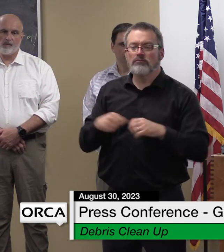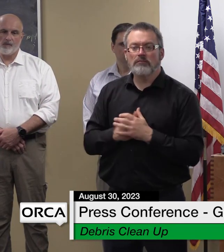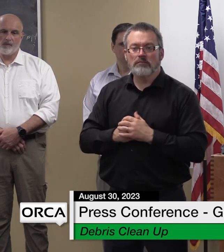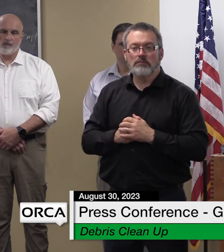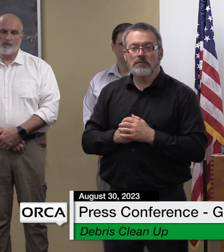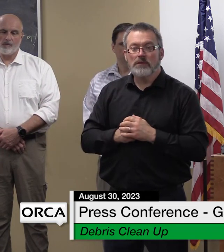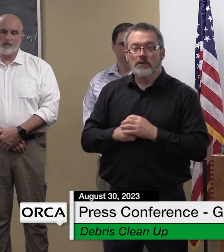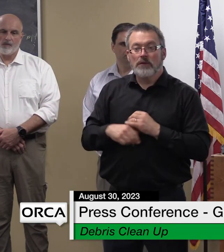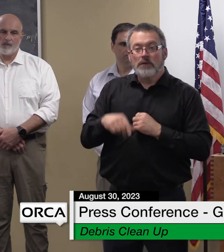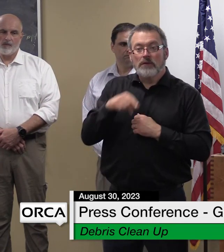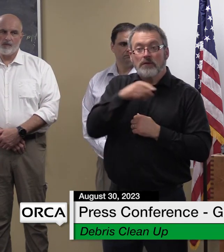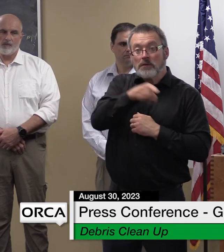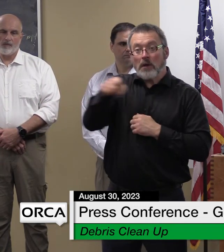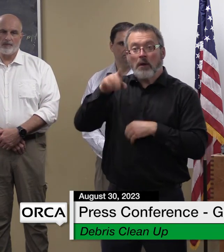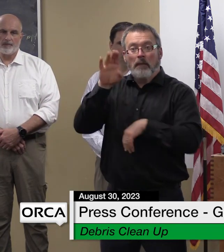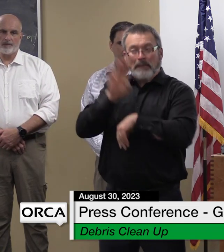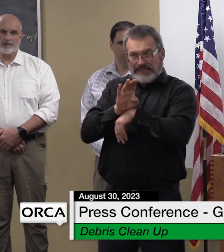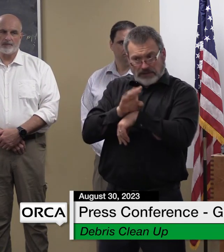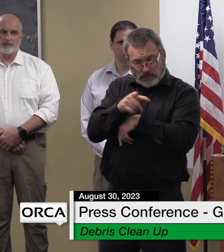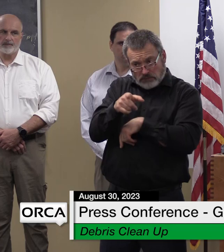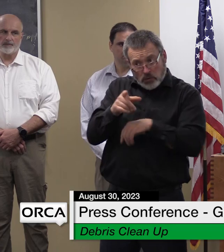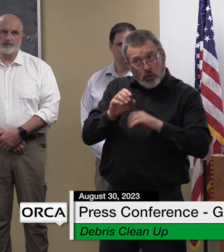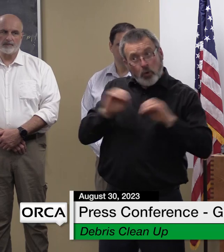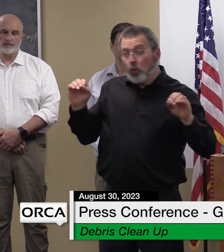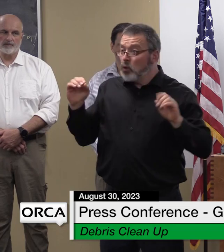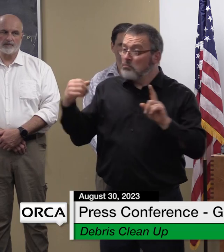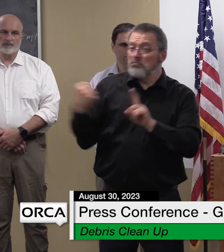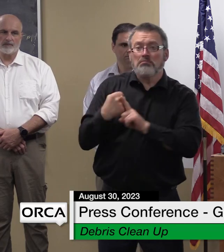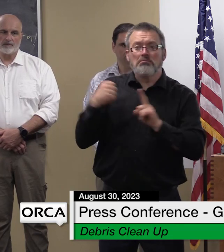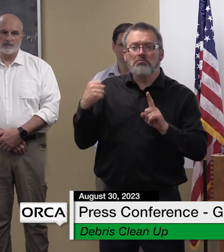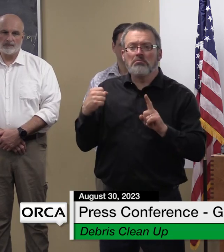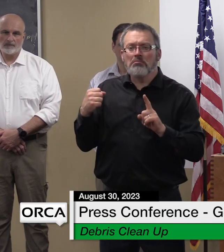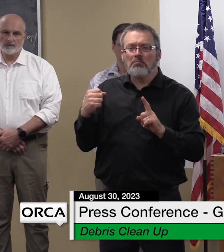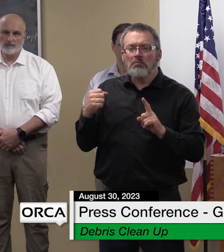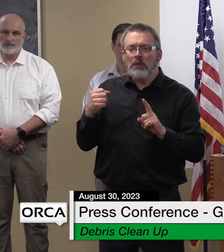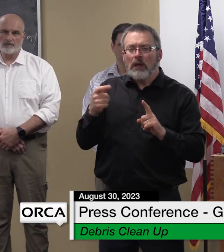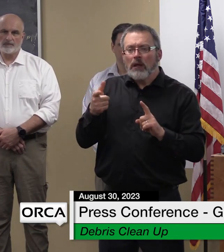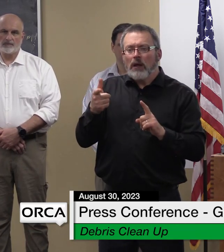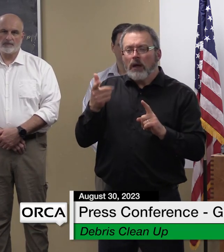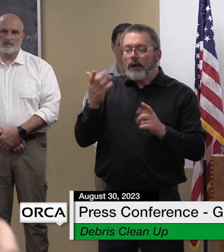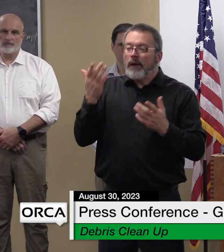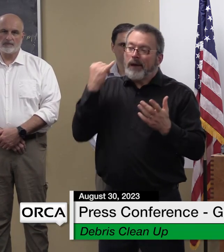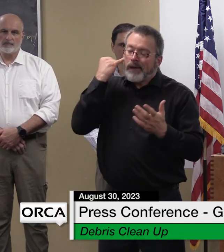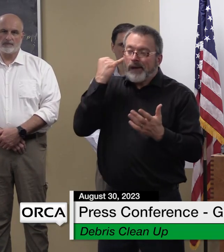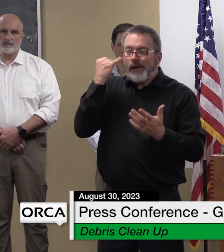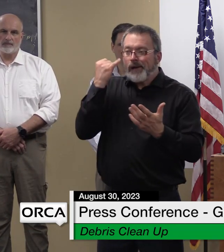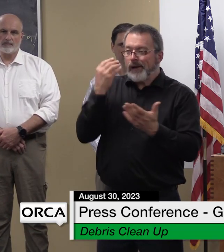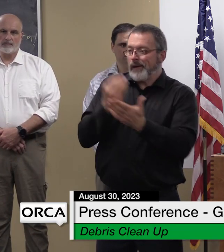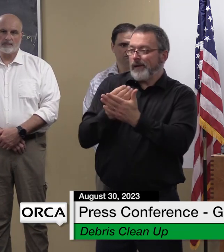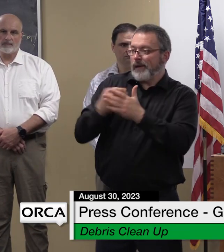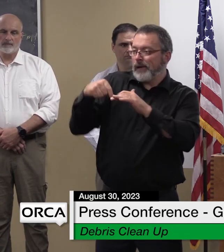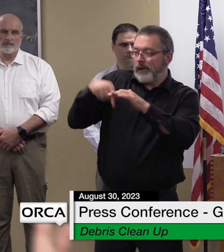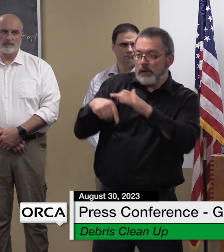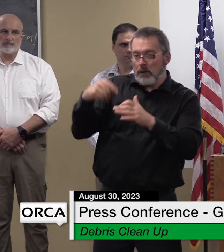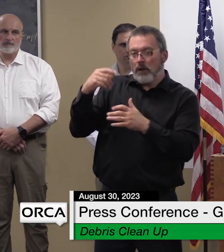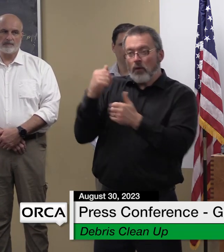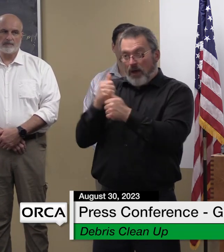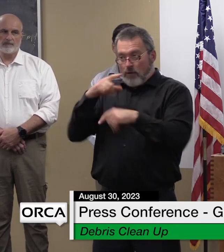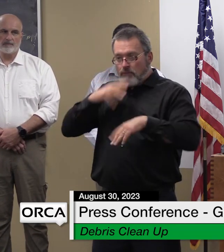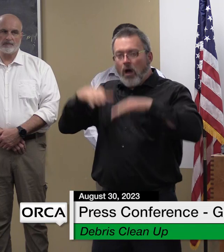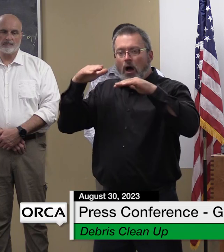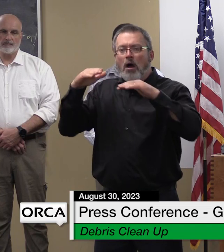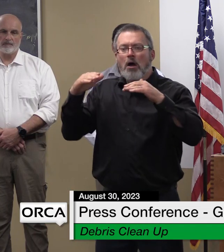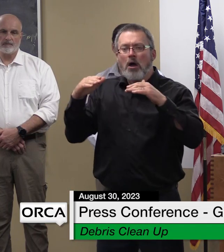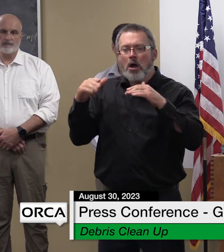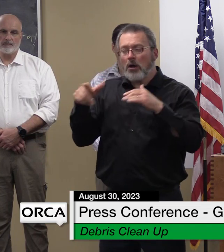not suffer physical damage, but did suffer economic harm due to the flooding event. While there is no funding available